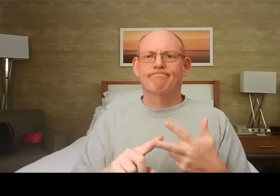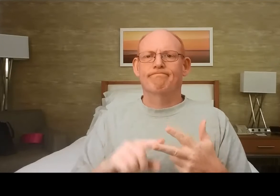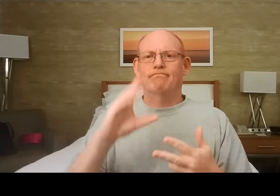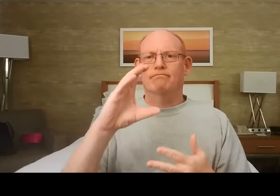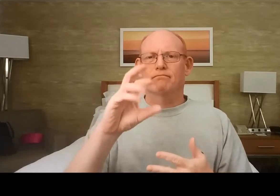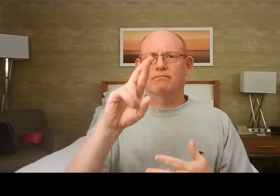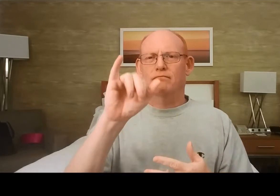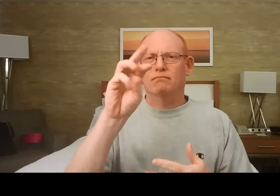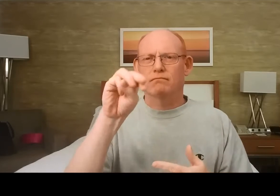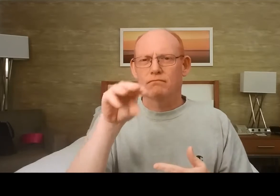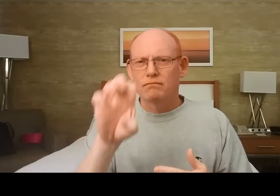crime,